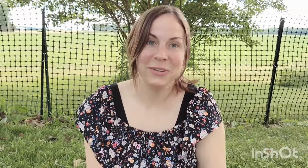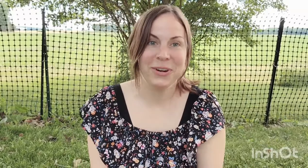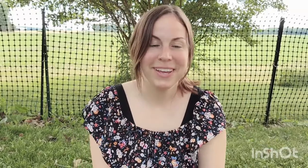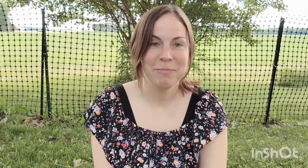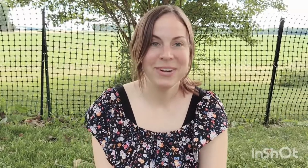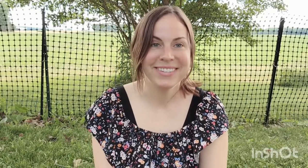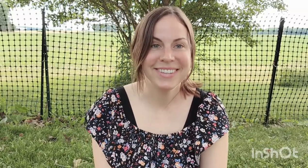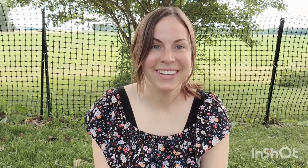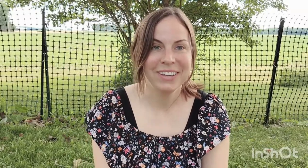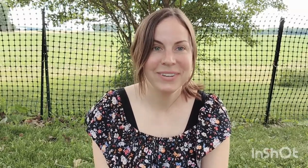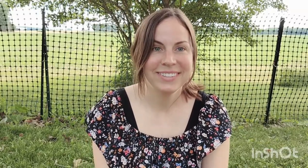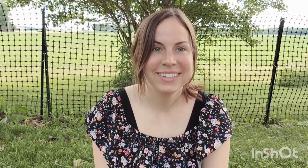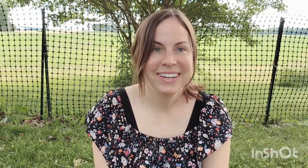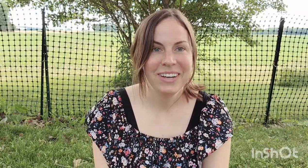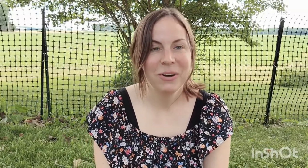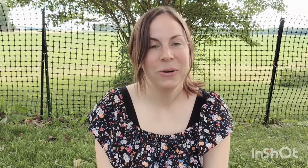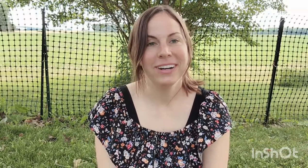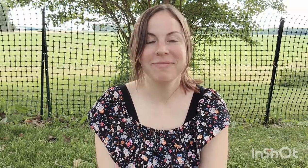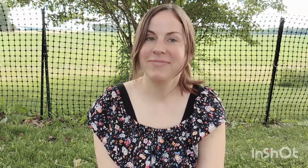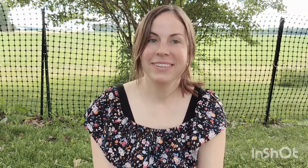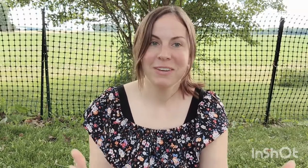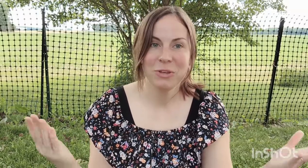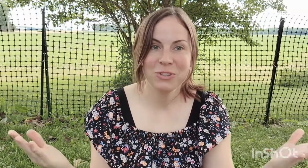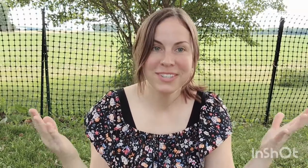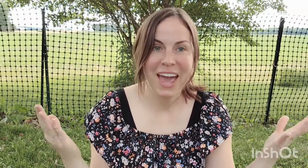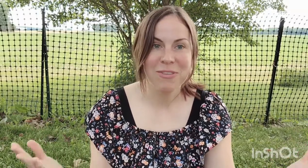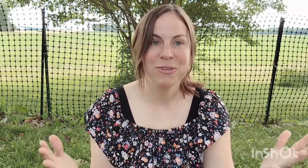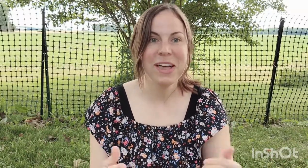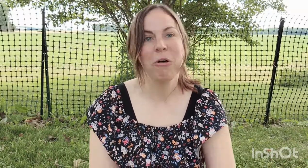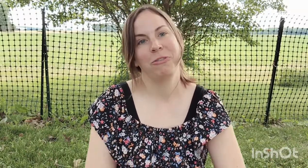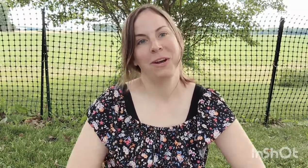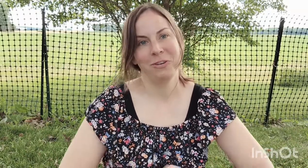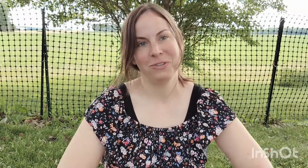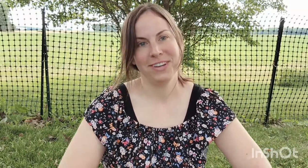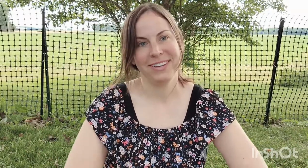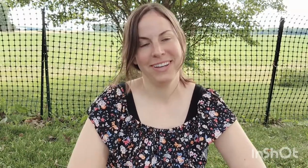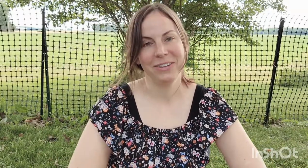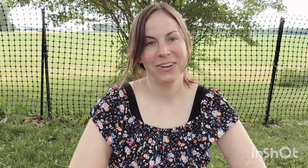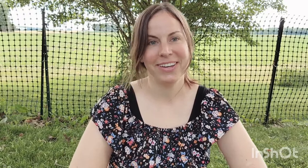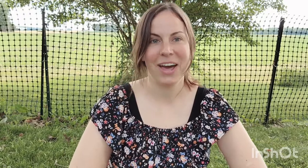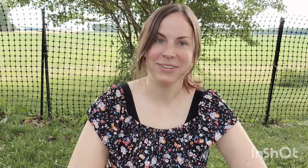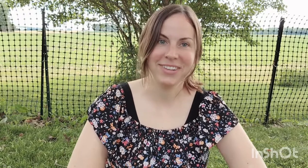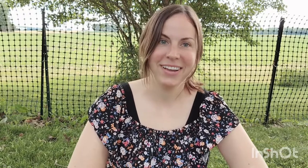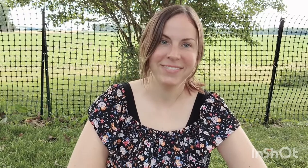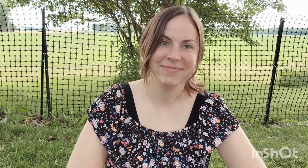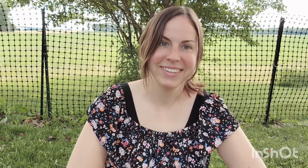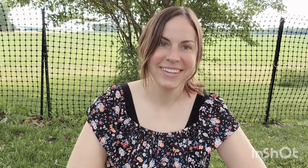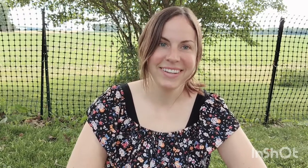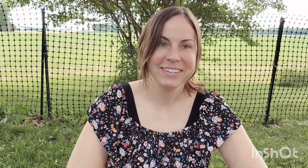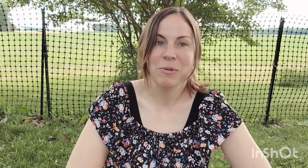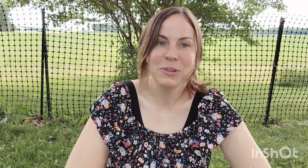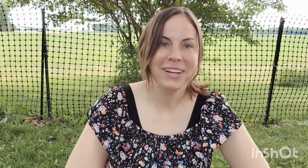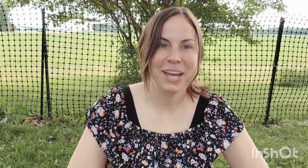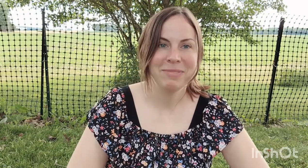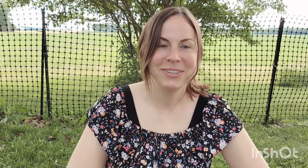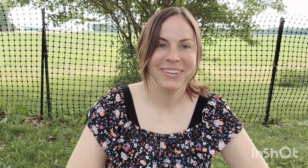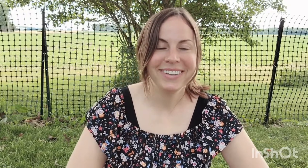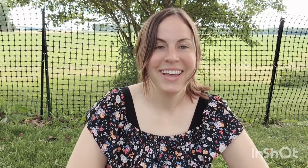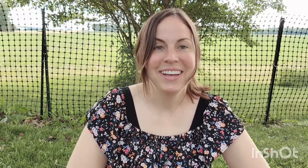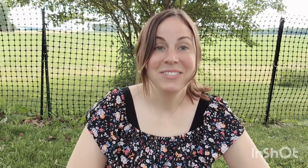learning American Sign Language, or if you just as yourself are interested in learning how to sign. Summer's a great time to do it. So